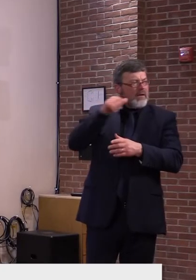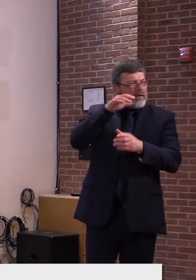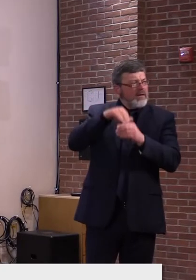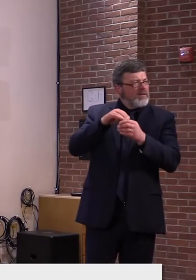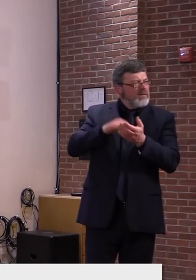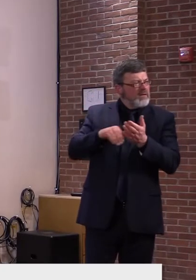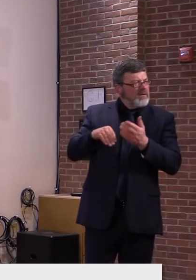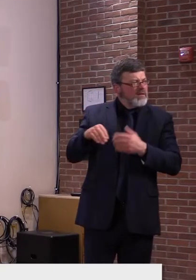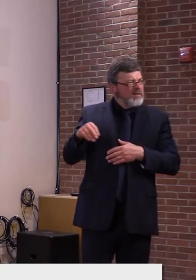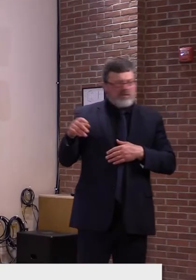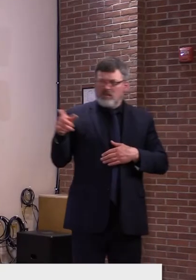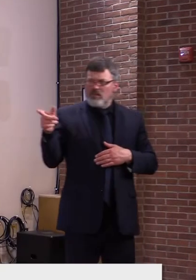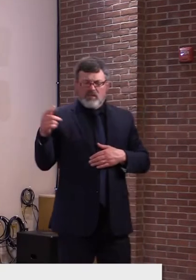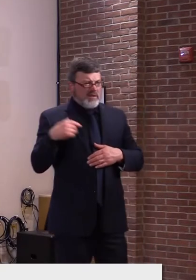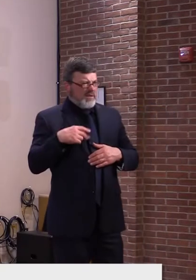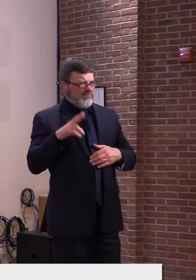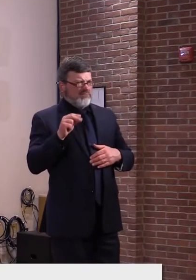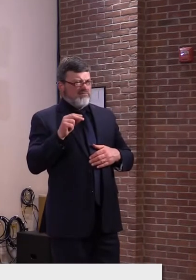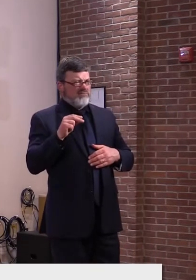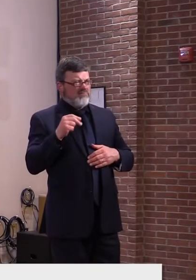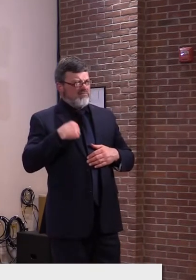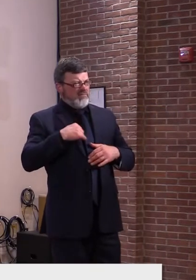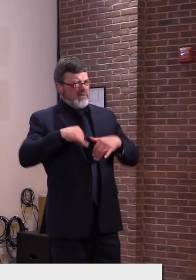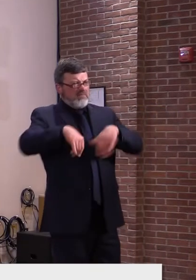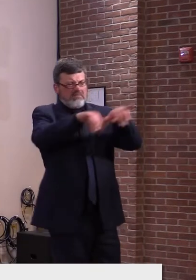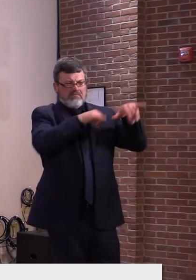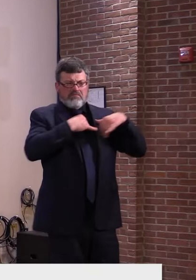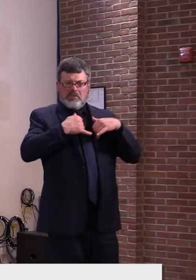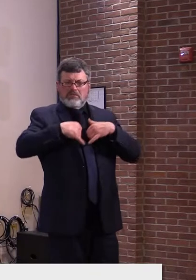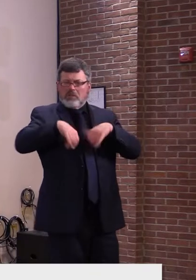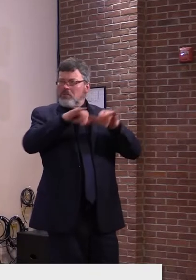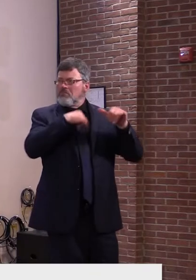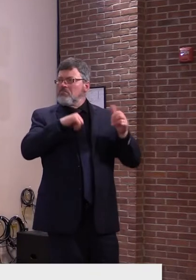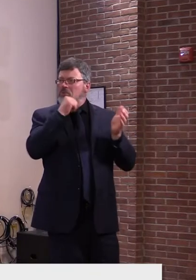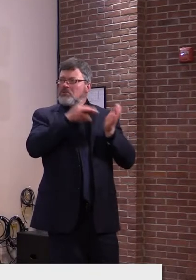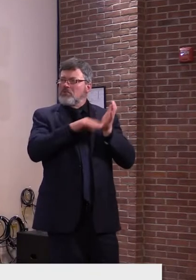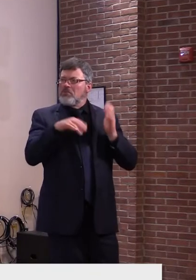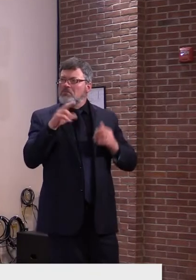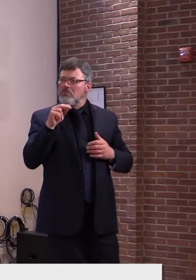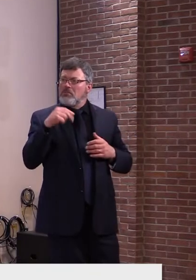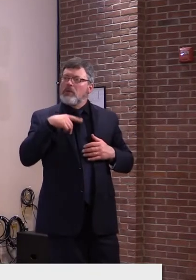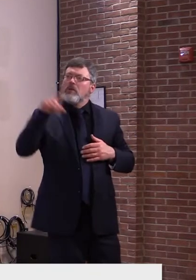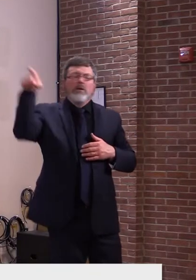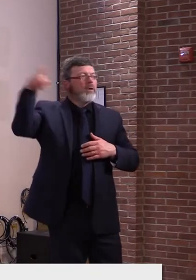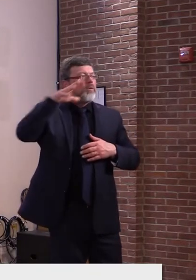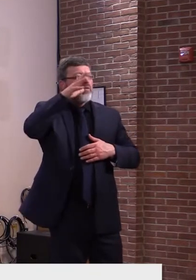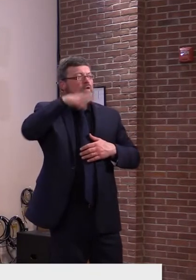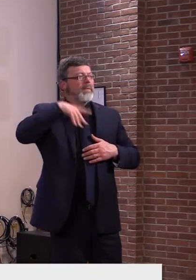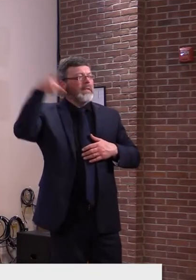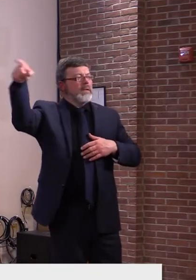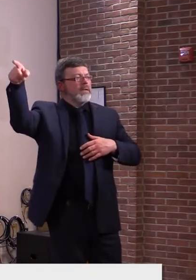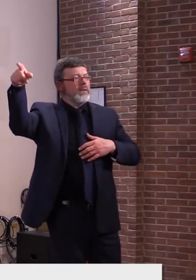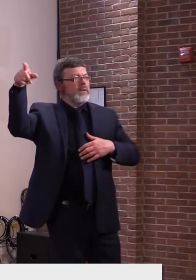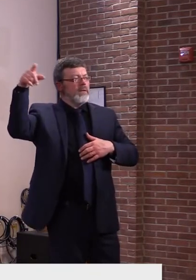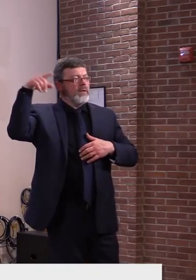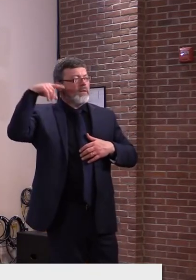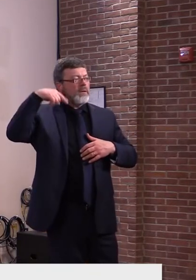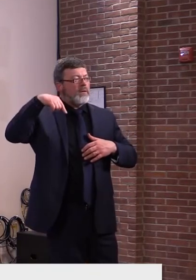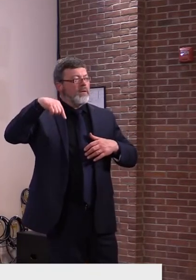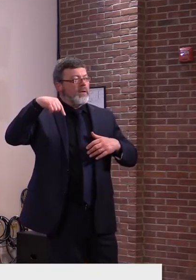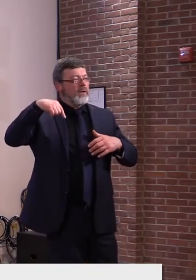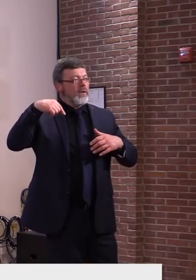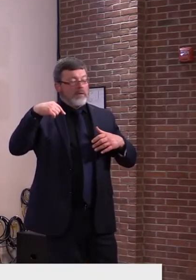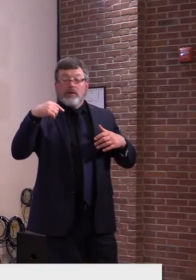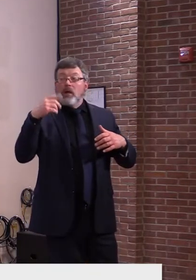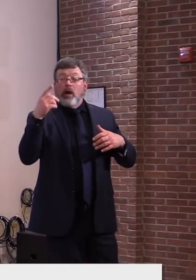to be honest with you. I don't believe so. I don't. Exempts? I don't know.